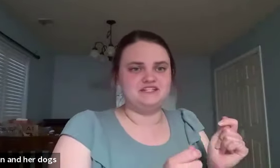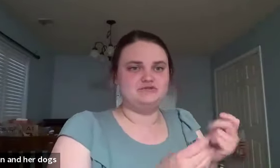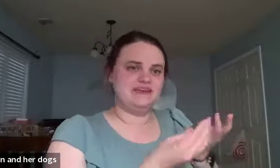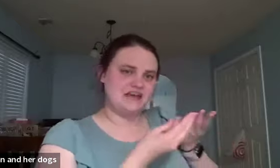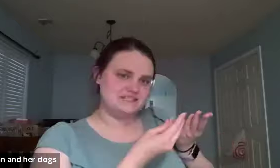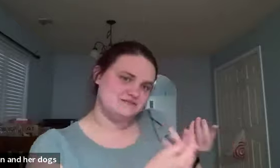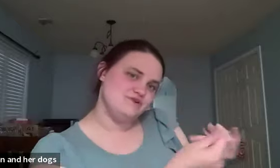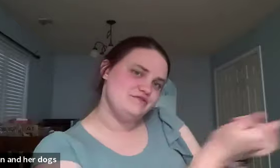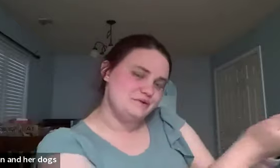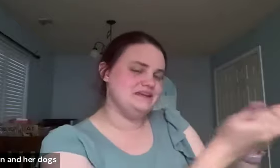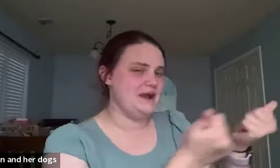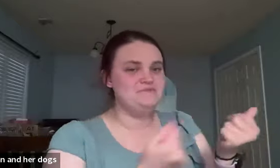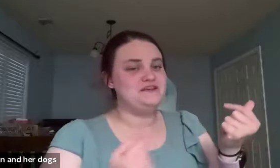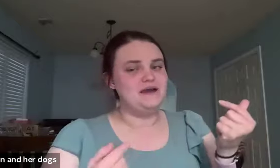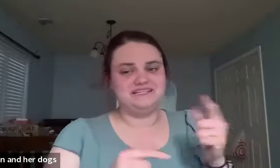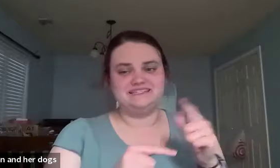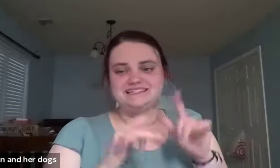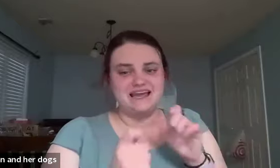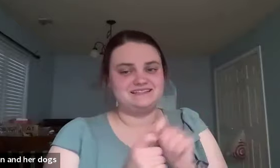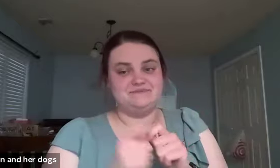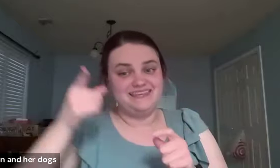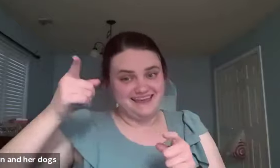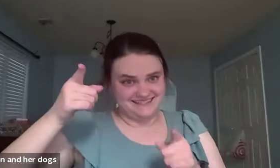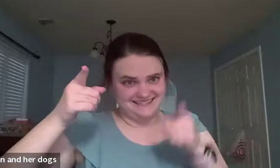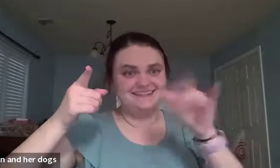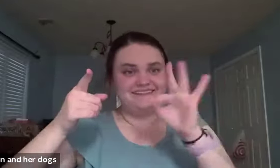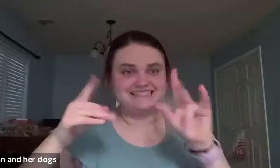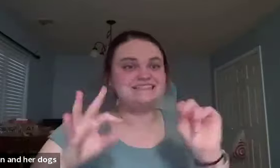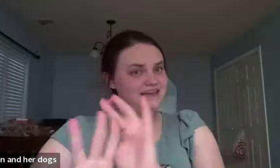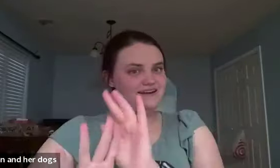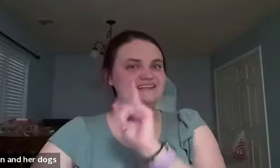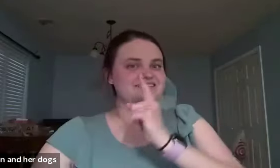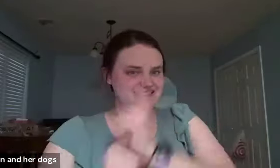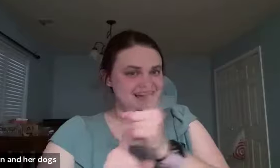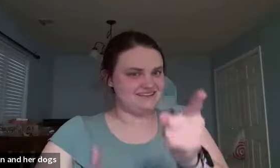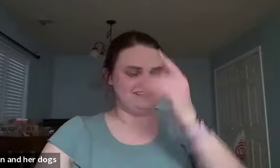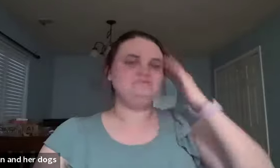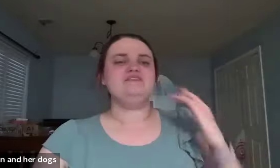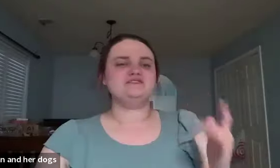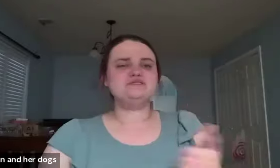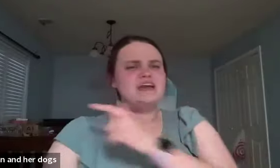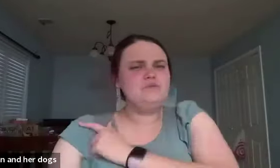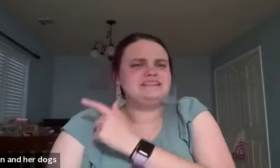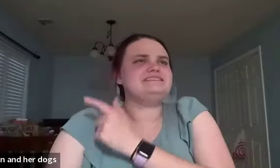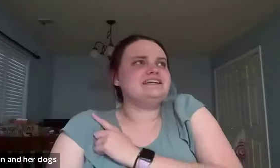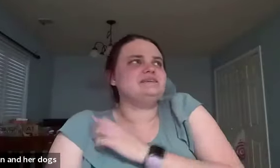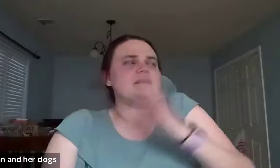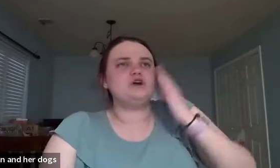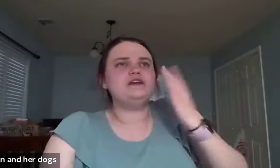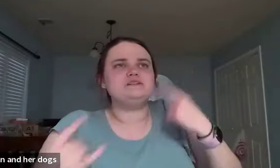they do, they get that smooth fluid. Yeah. I mean, it's the exact same. Yes. Like slang kind of deal. Exactly. That's why I was like, I don't want to say it's lazy, but I've tried to